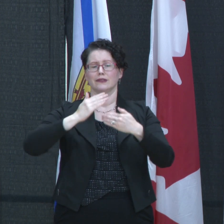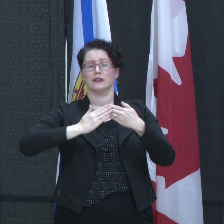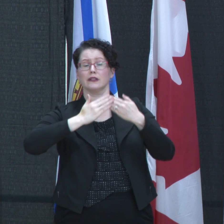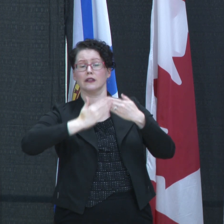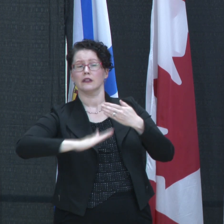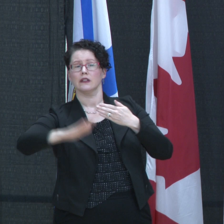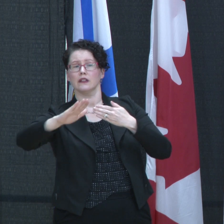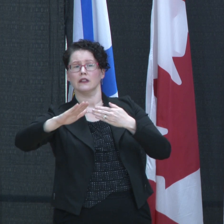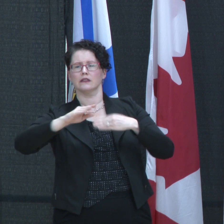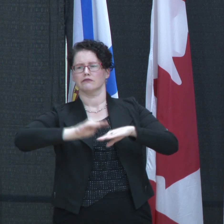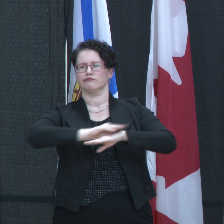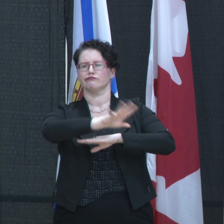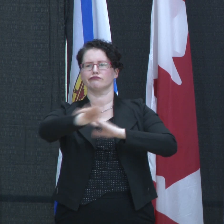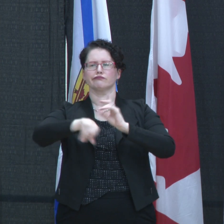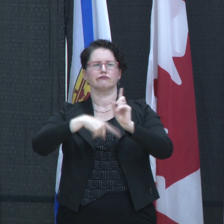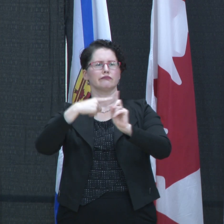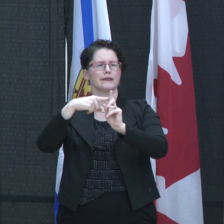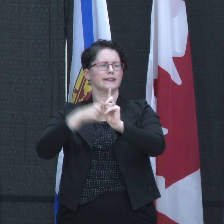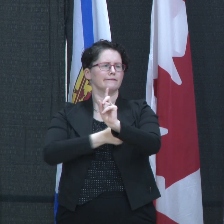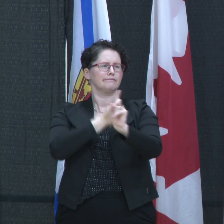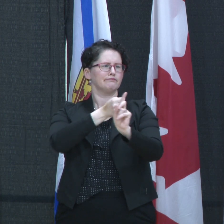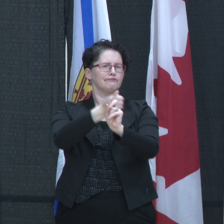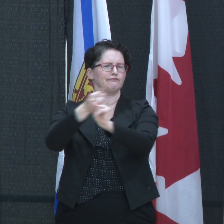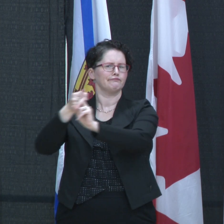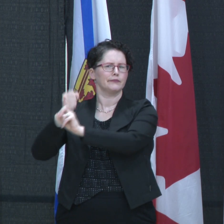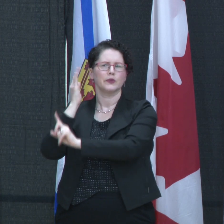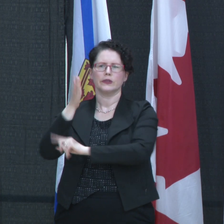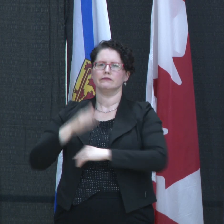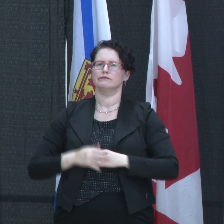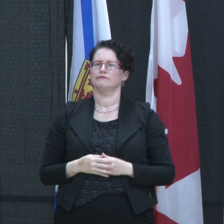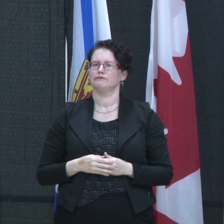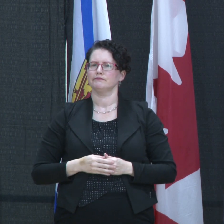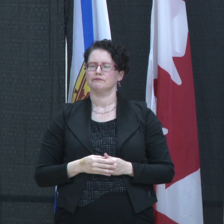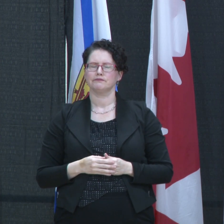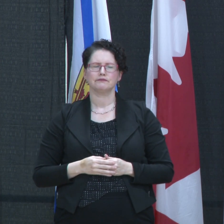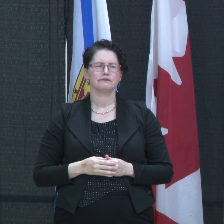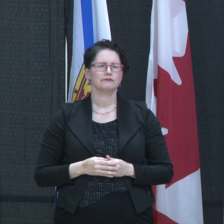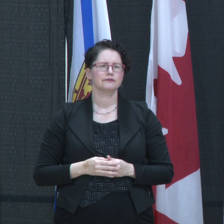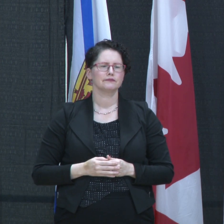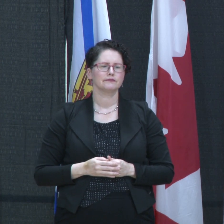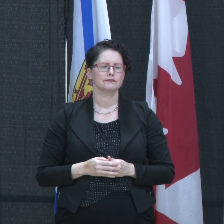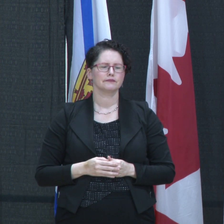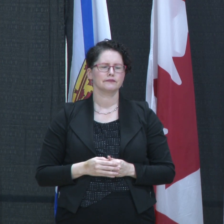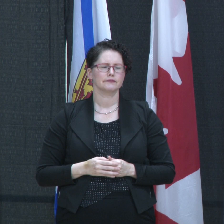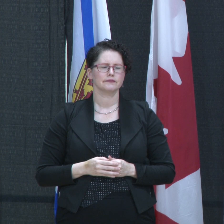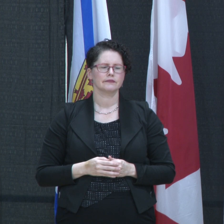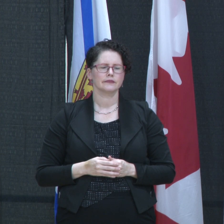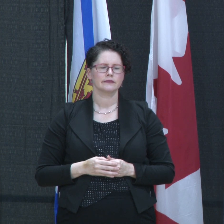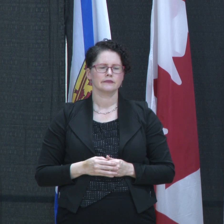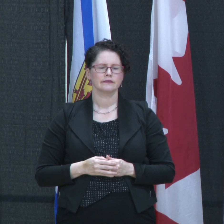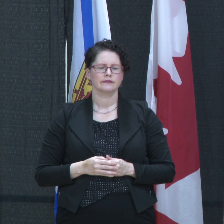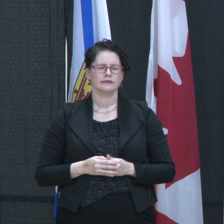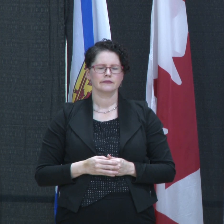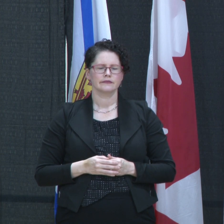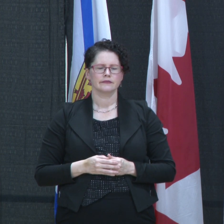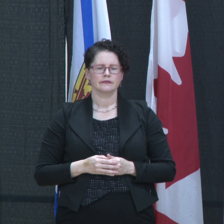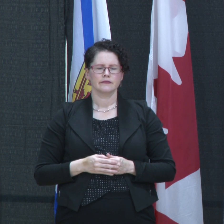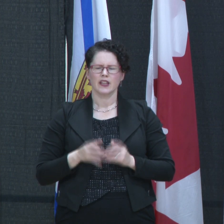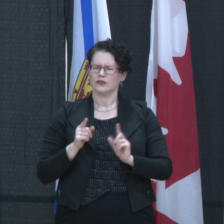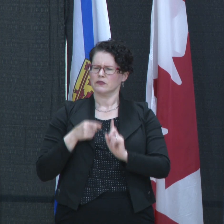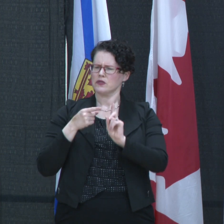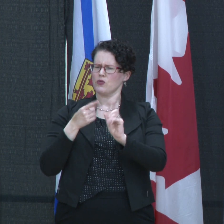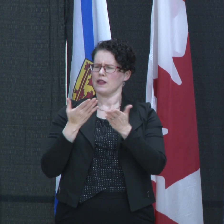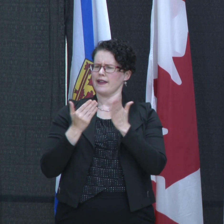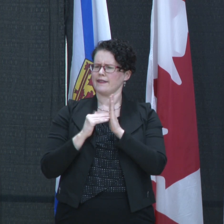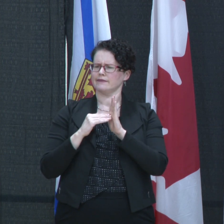future generations of students for years to come. As I think about having a positive impact on others,